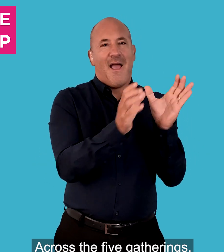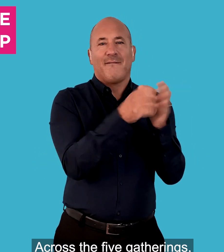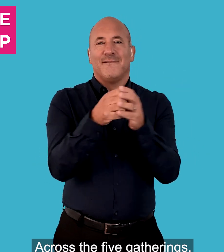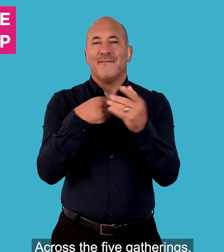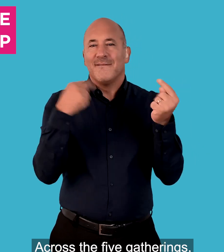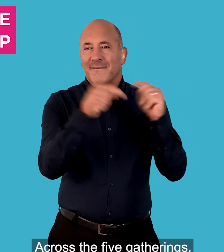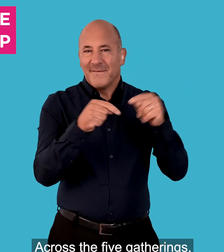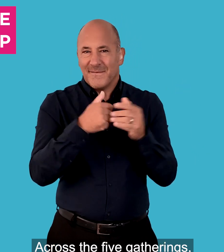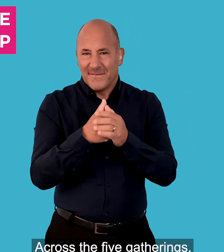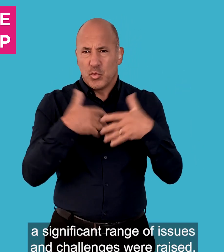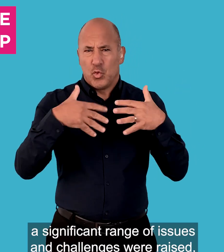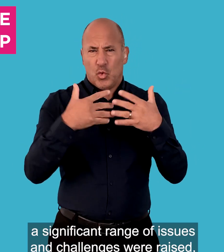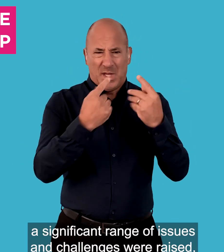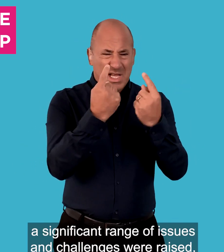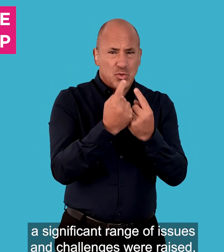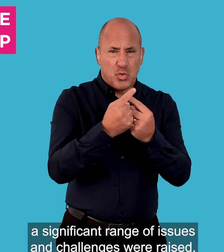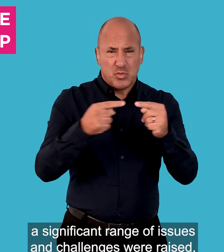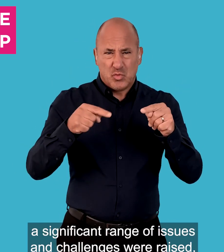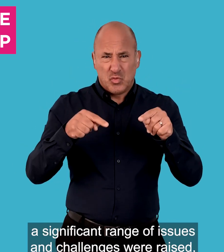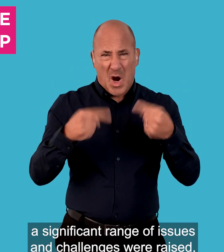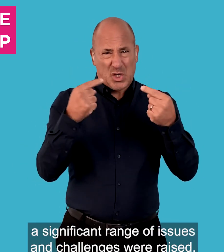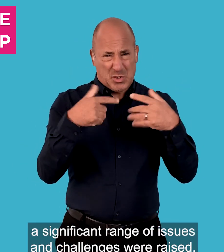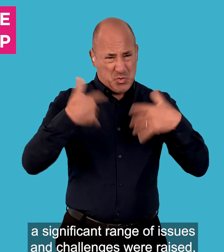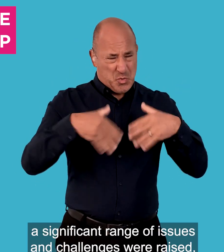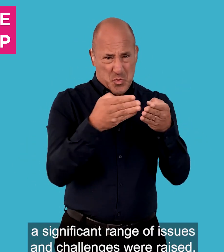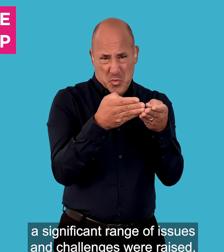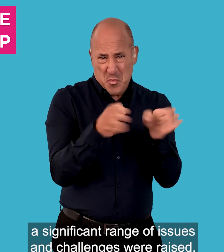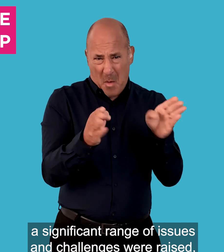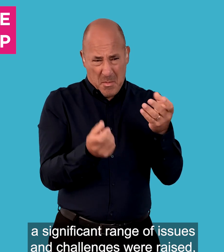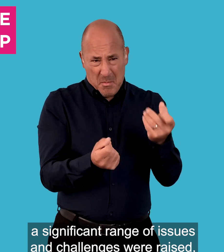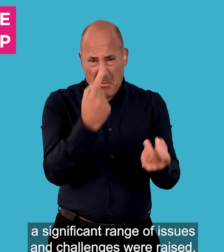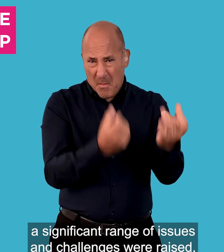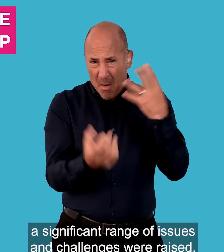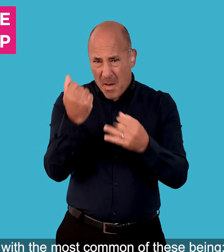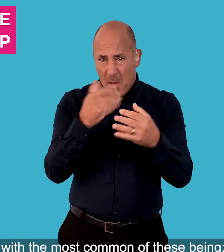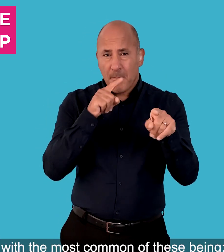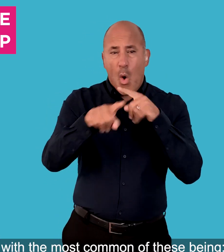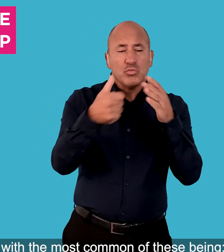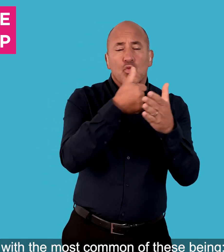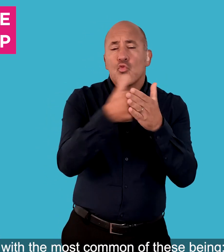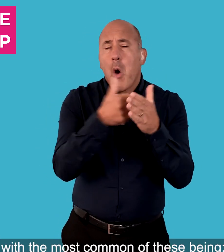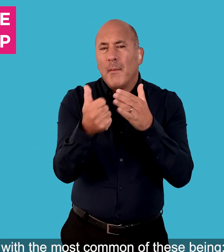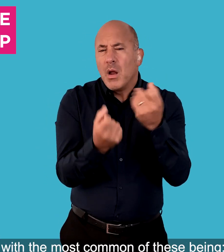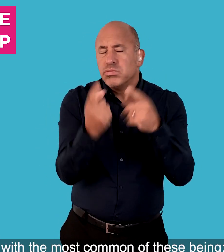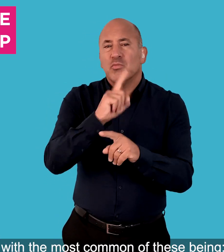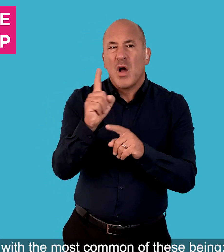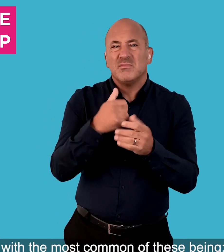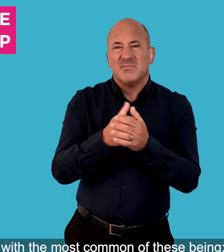Across the 5 gatherings, a significant range of issues and challenges were raised, with the most common of these